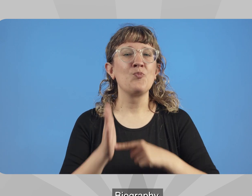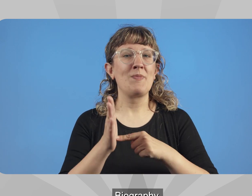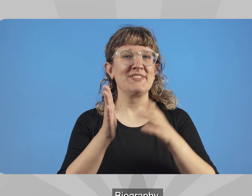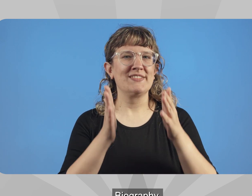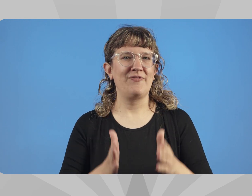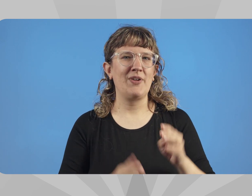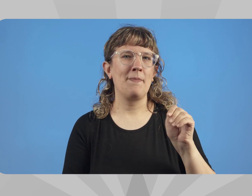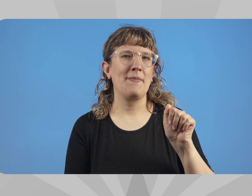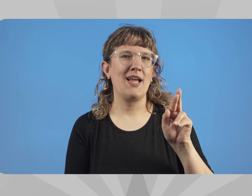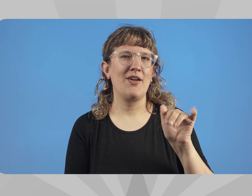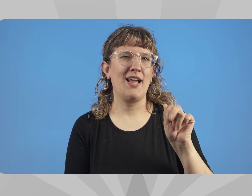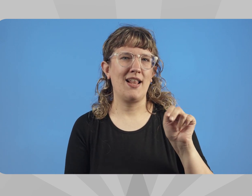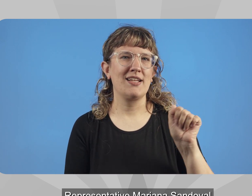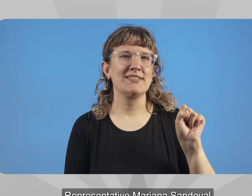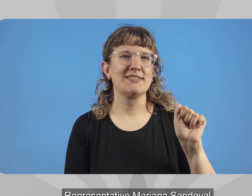Biography.